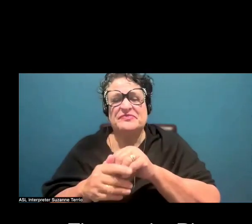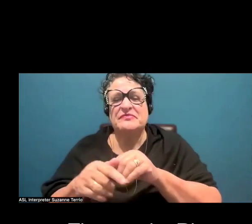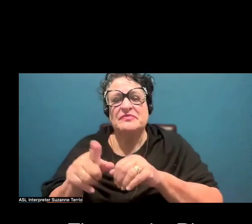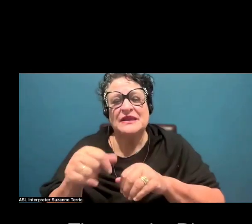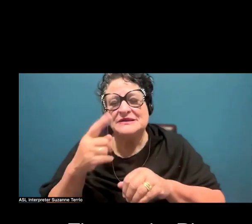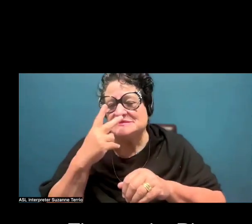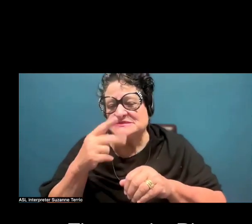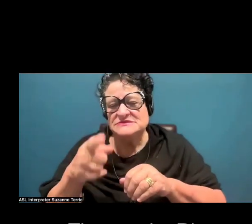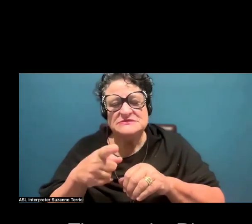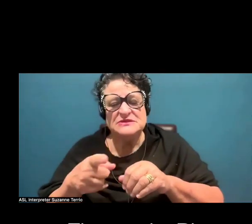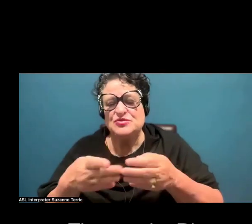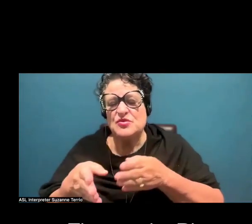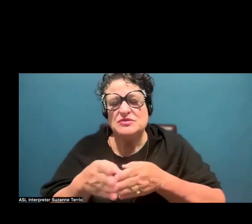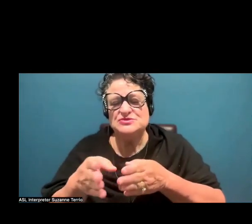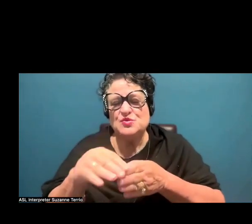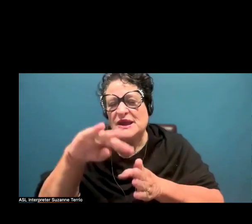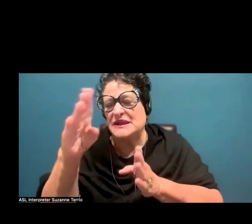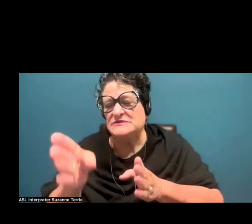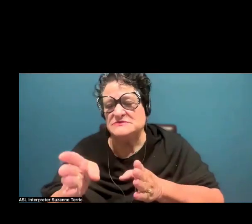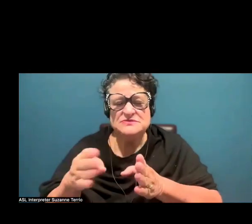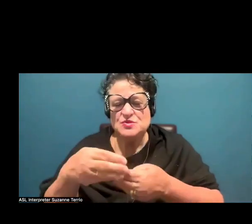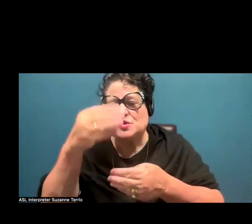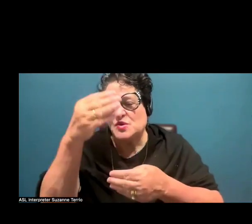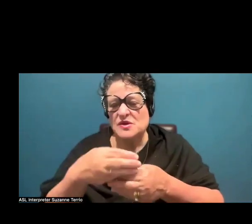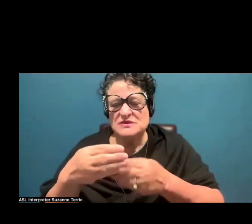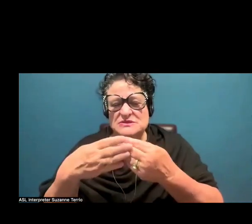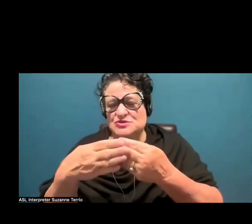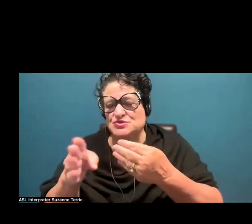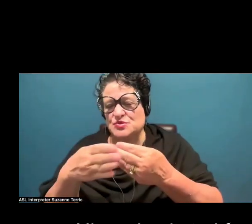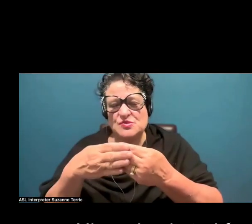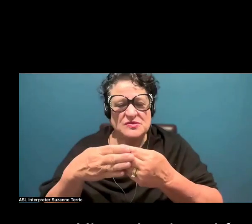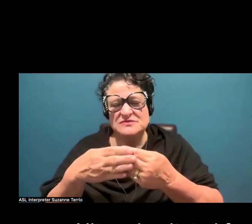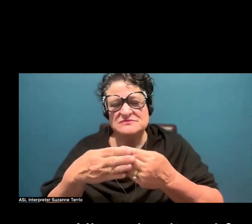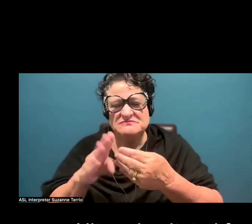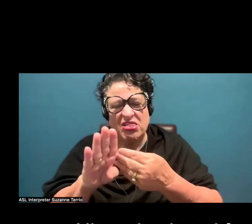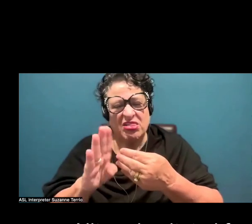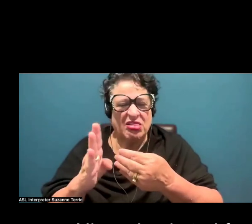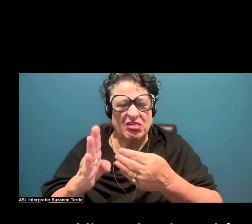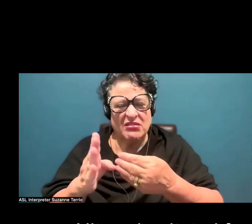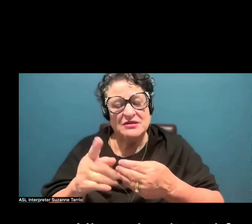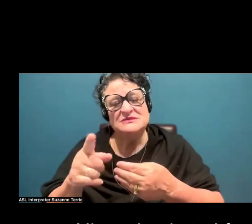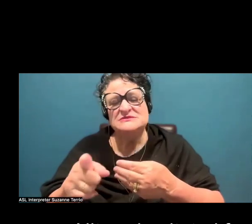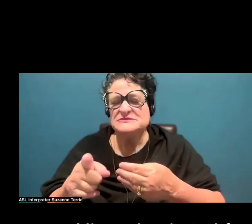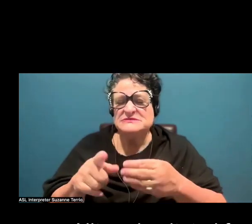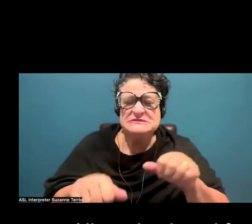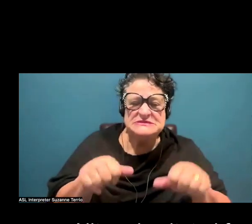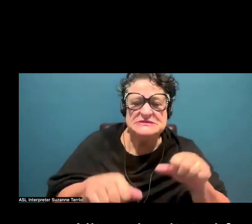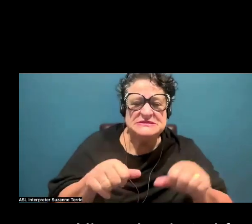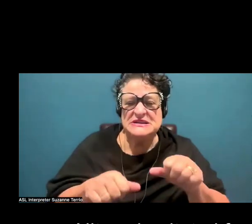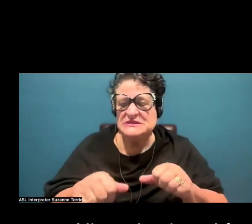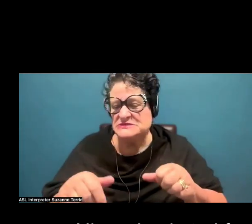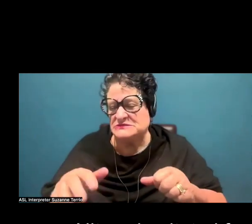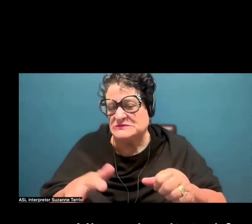small, low archway built into the wall, to which a rickety door had been affixed. Nitsos hesitated for a moment, his hand trembling slightly